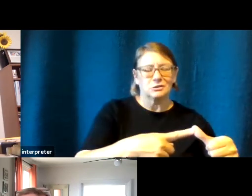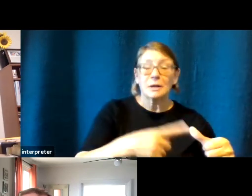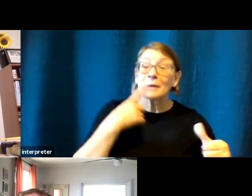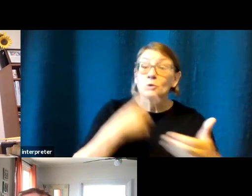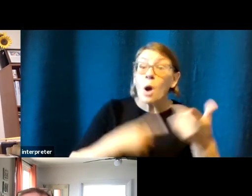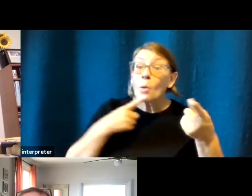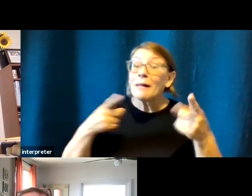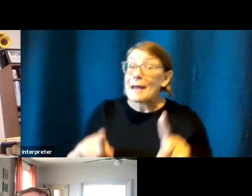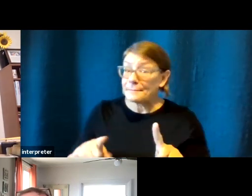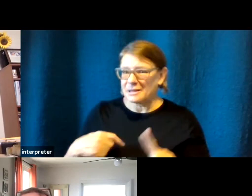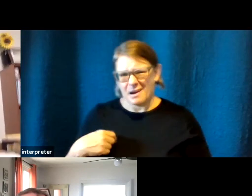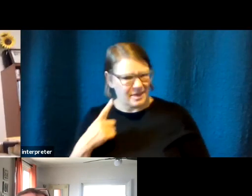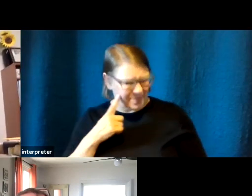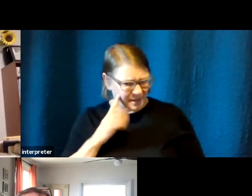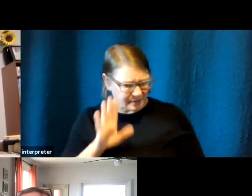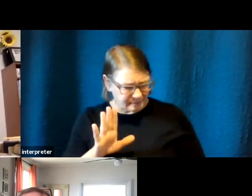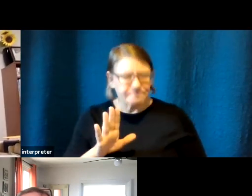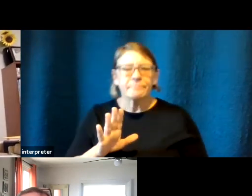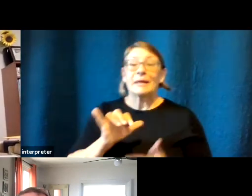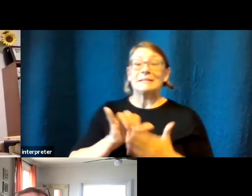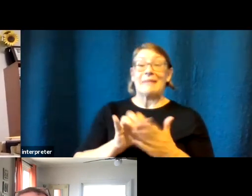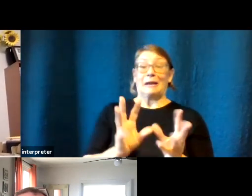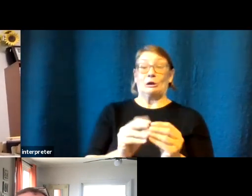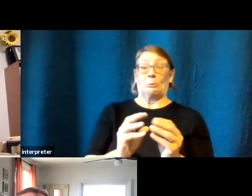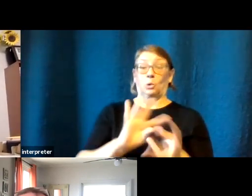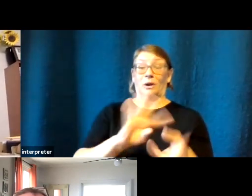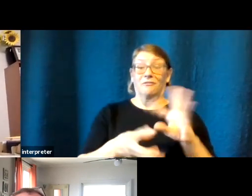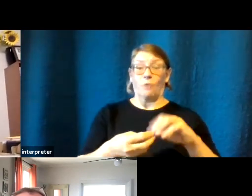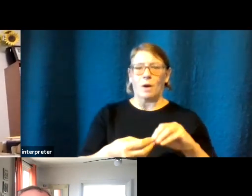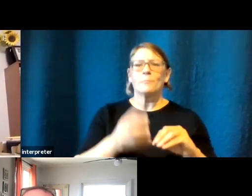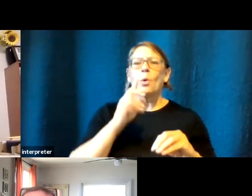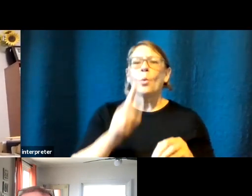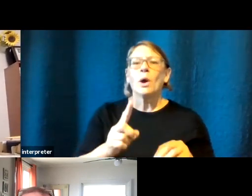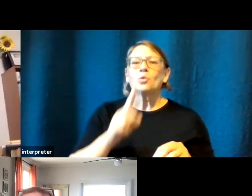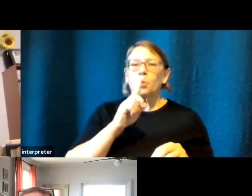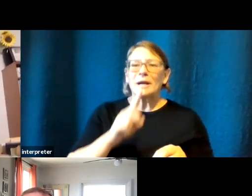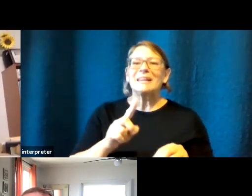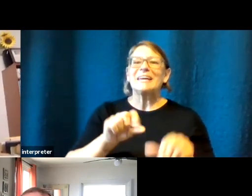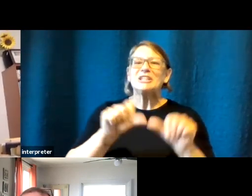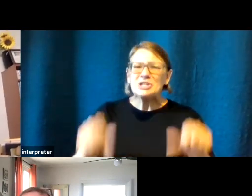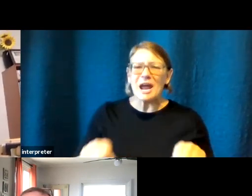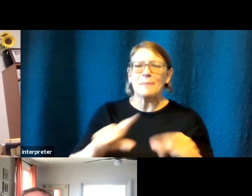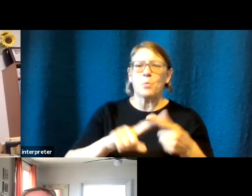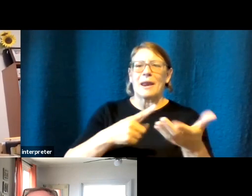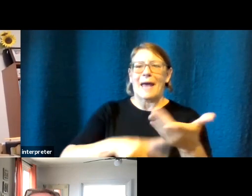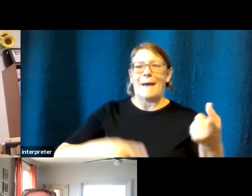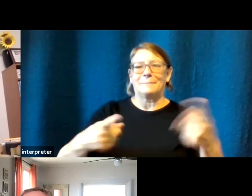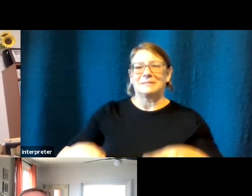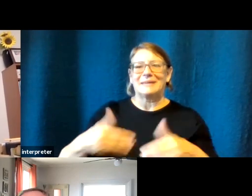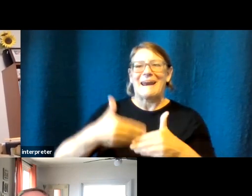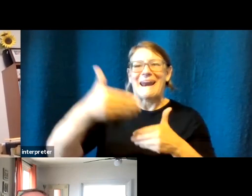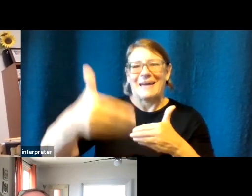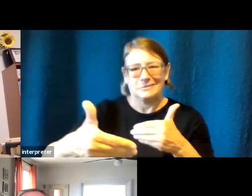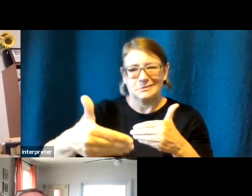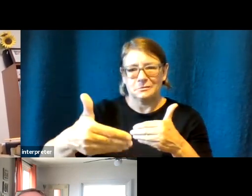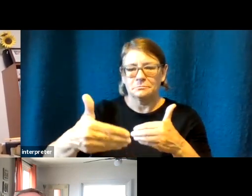I think, is that that community forum is really going to shape what happens next. Mhm. Agreed. So to start talking about